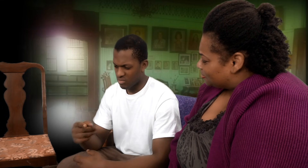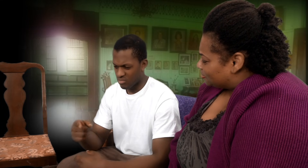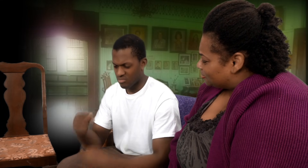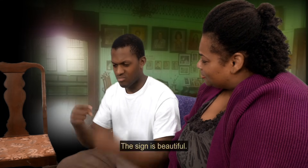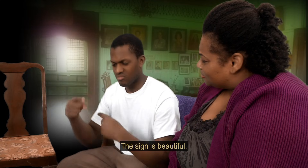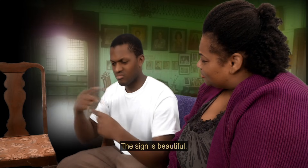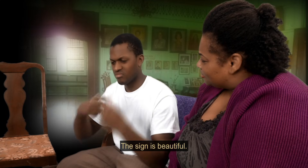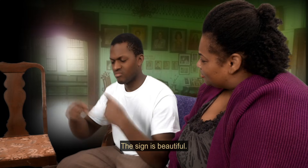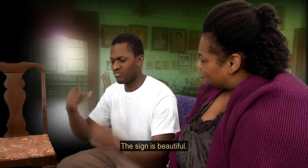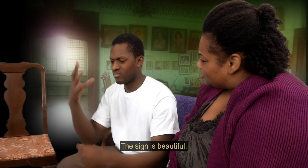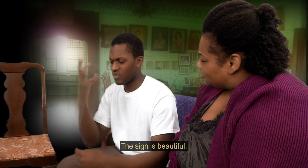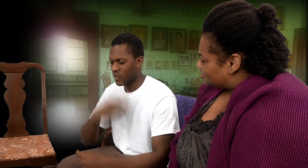The sign is beautiful.